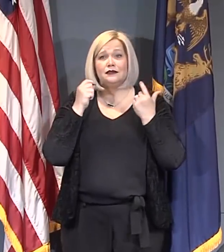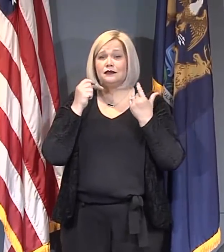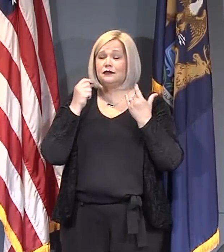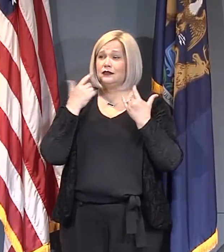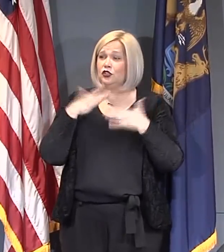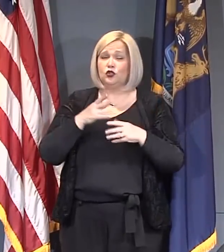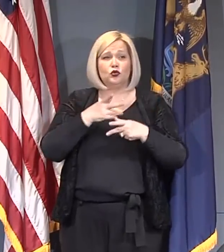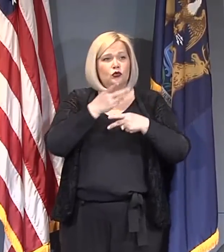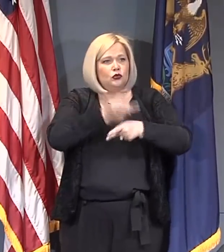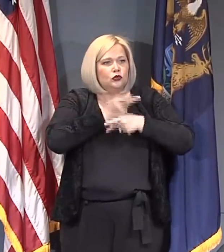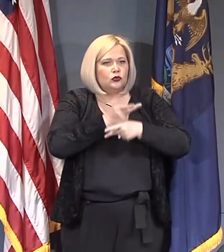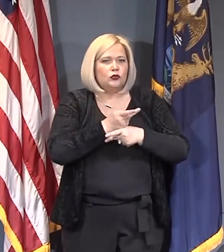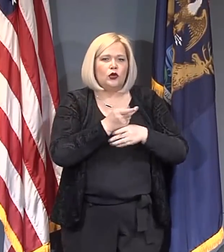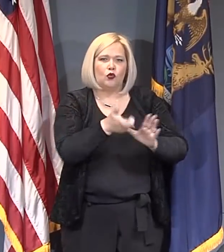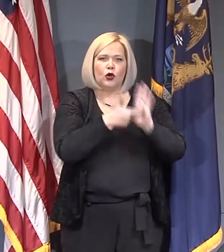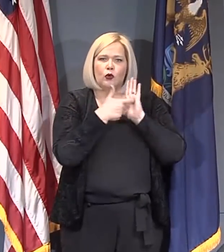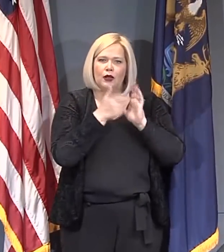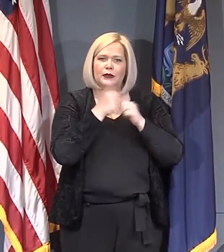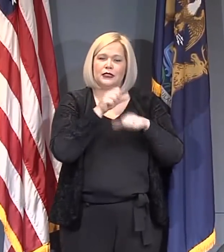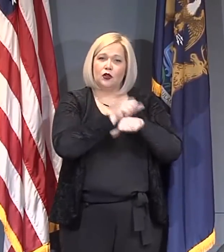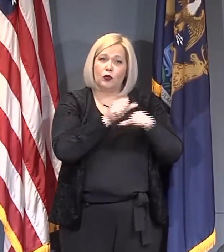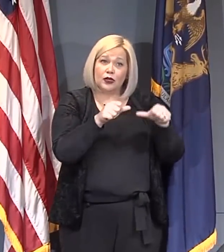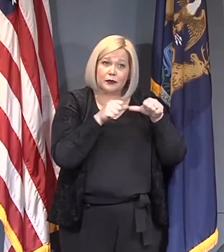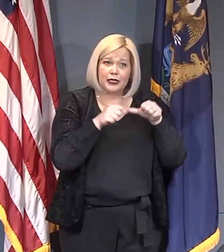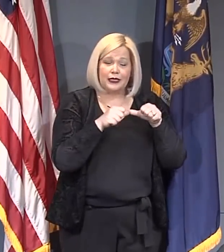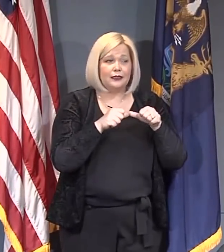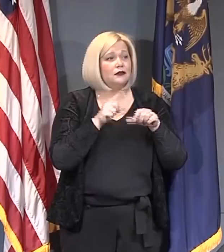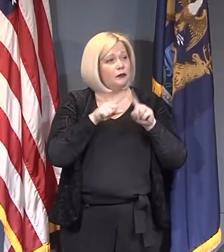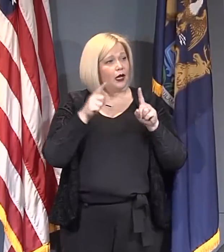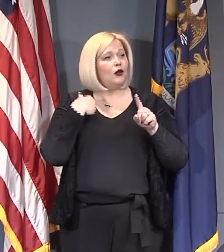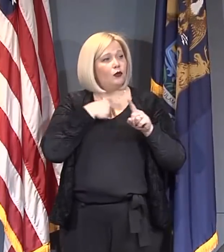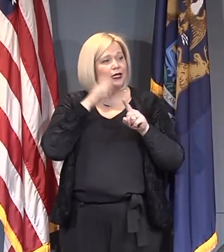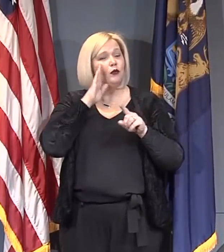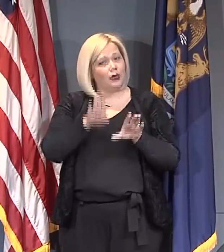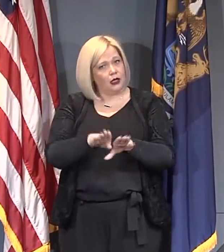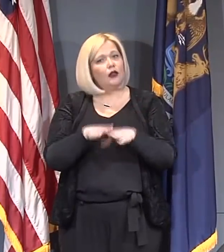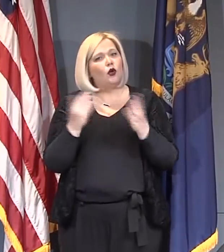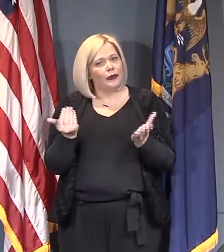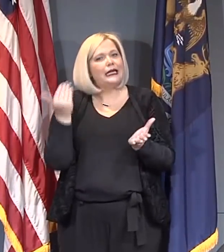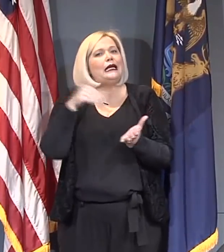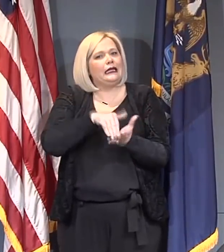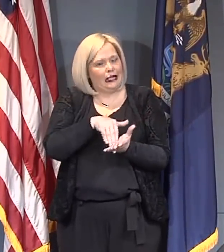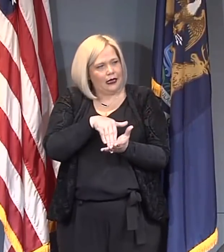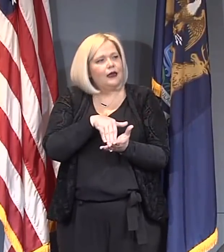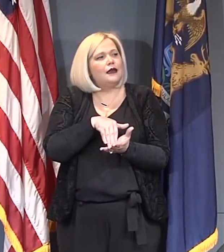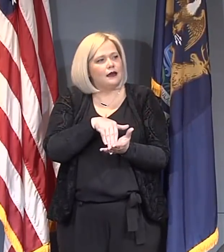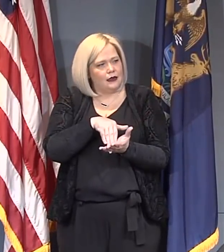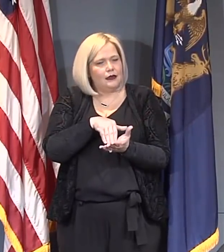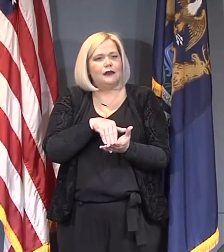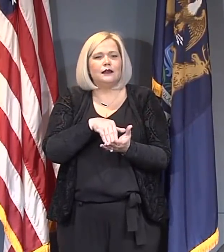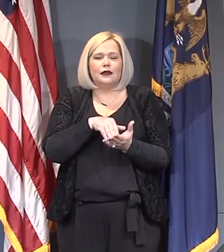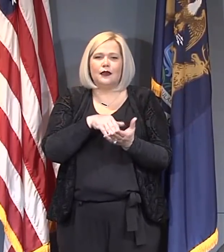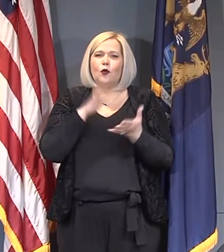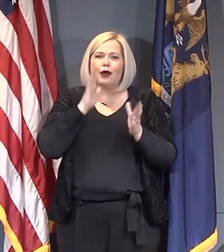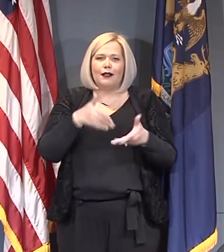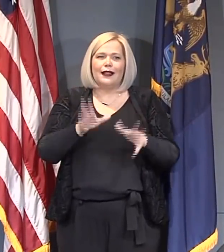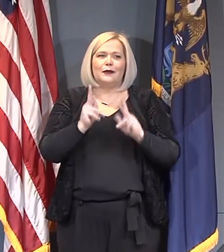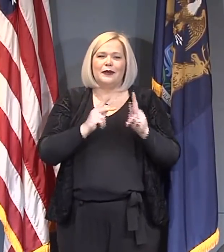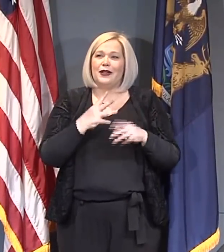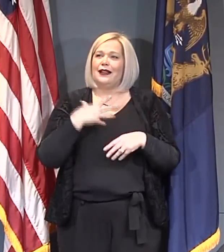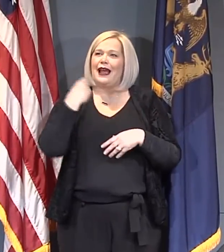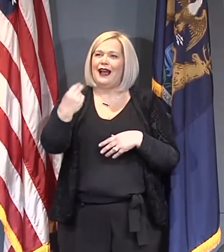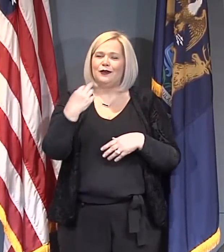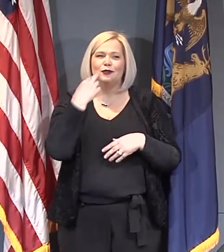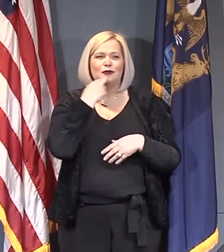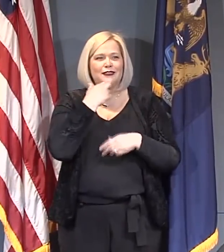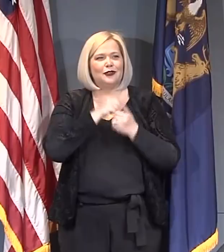that weren't there before. But we will ramp up, and we will get to a place where you can go out and have a bite to eat at a restaurant